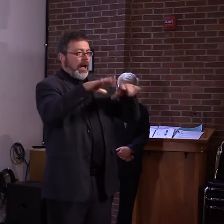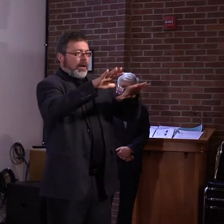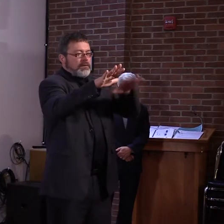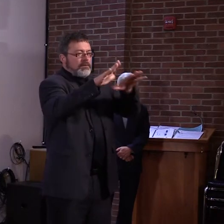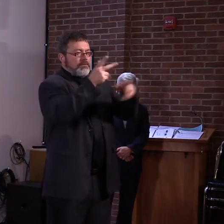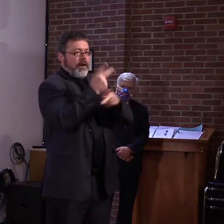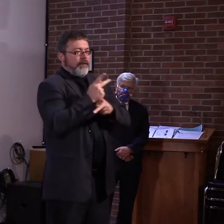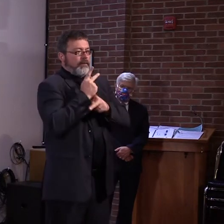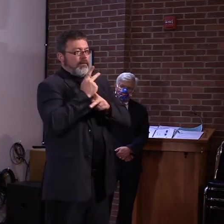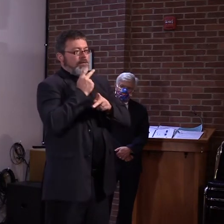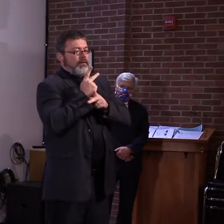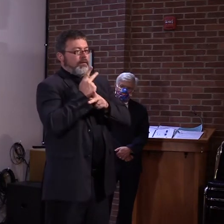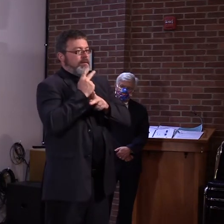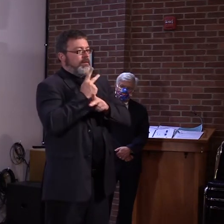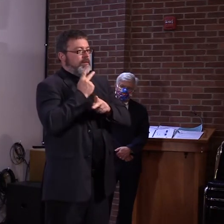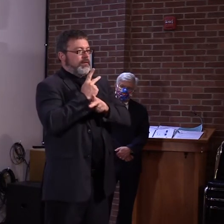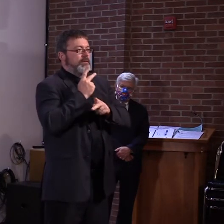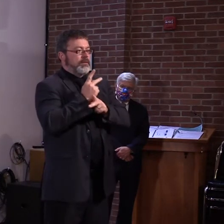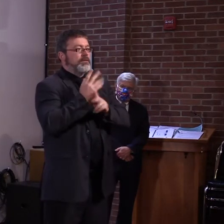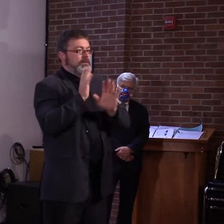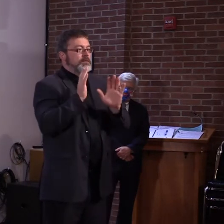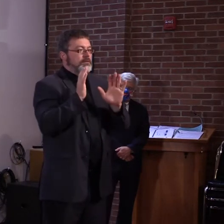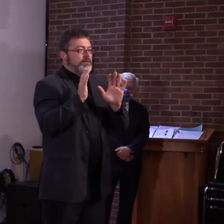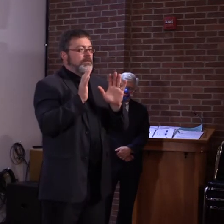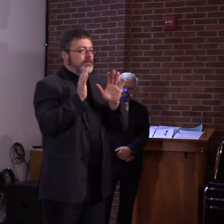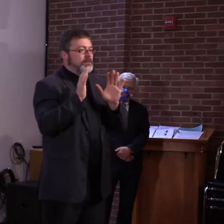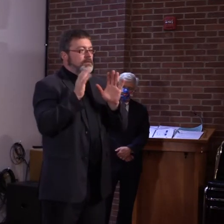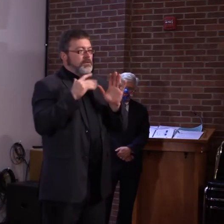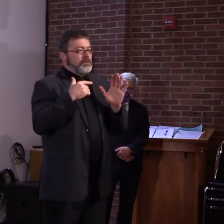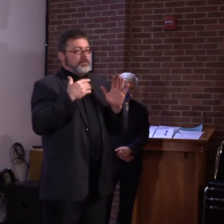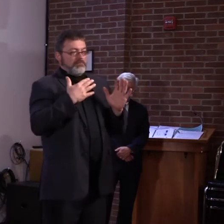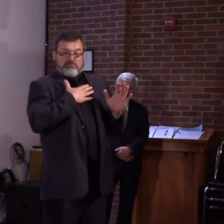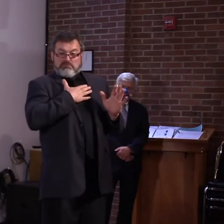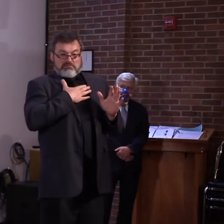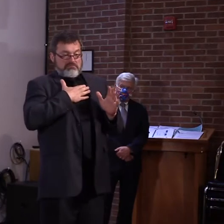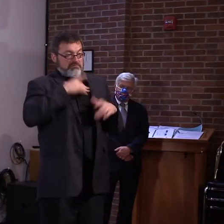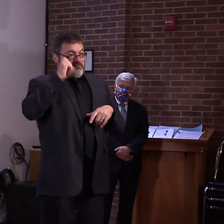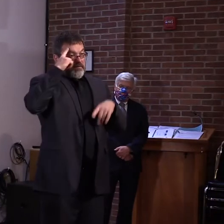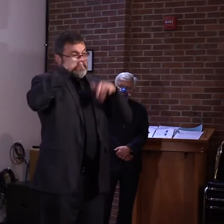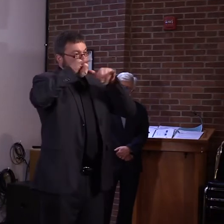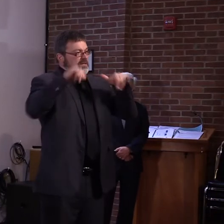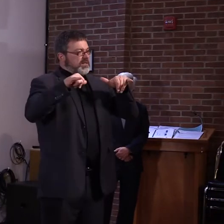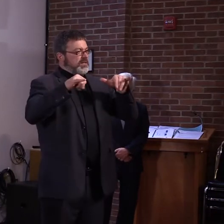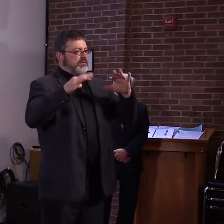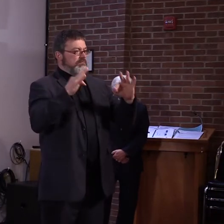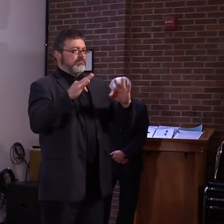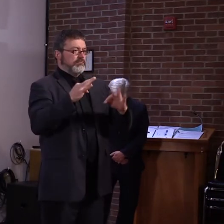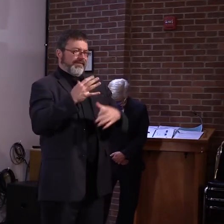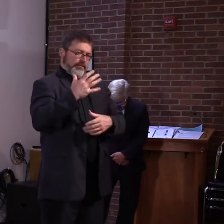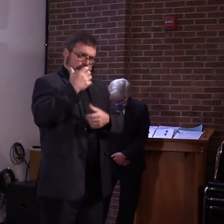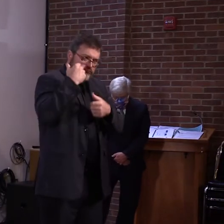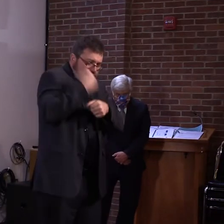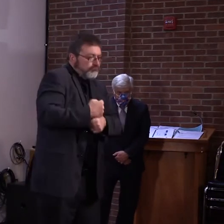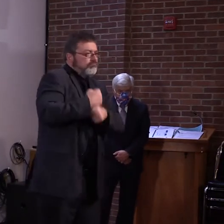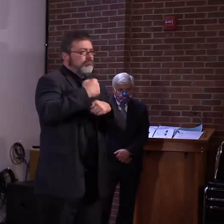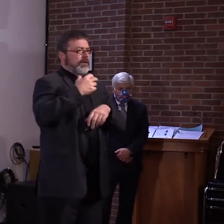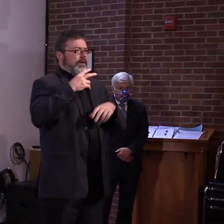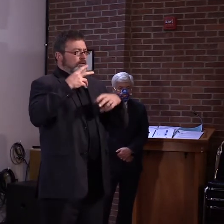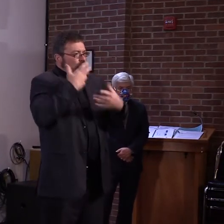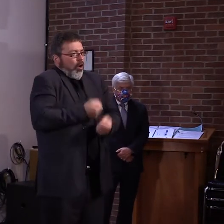again, as a government, provide for that faith and trust so that they, you know, it will lessen the fear.